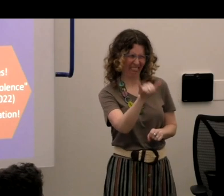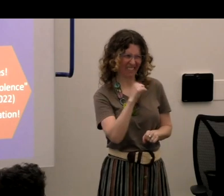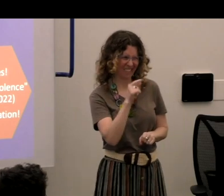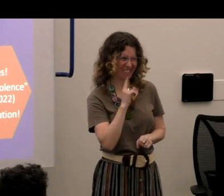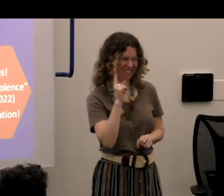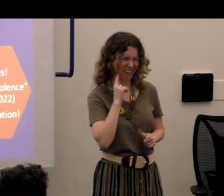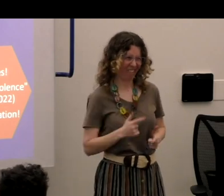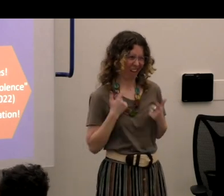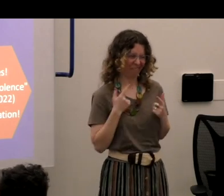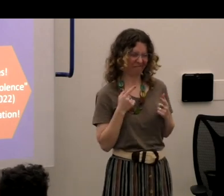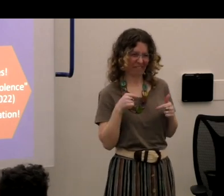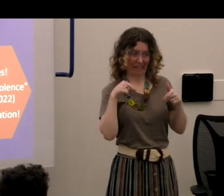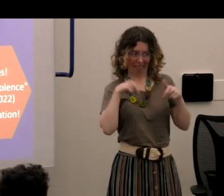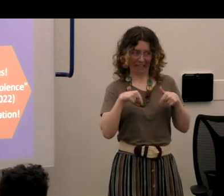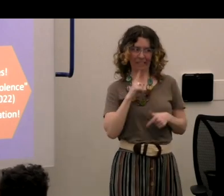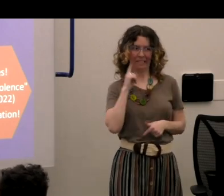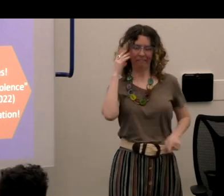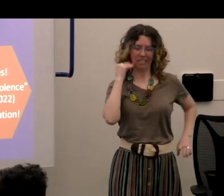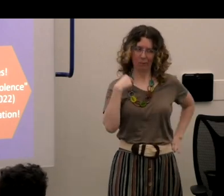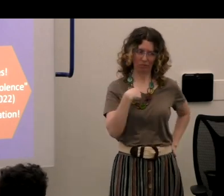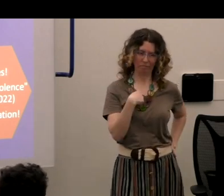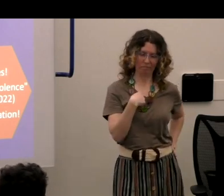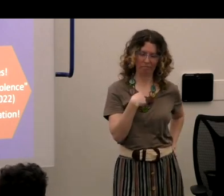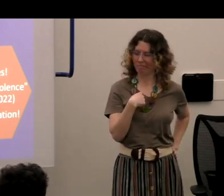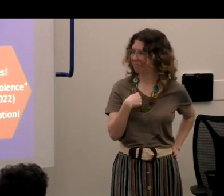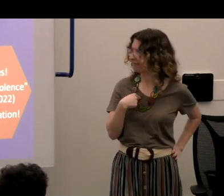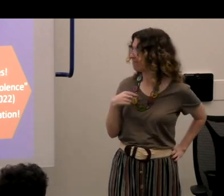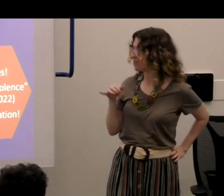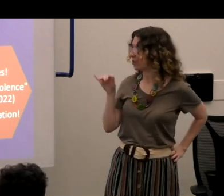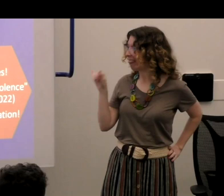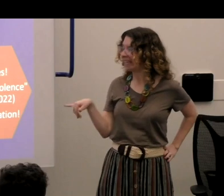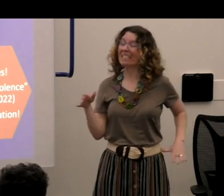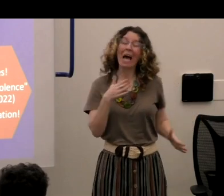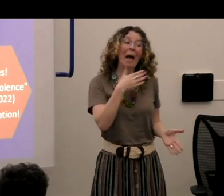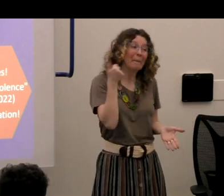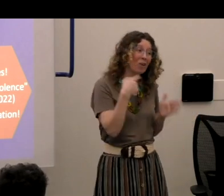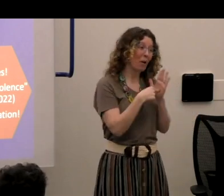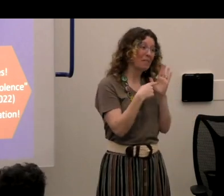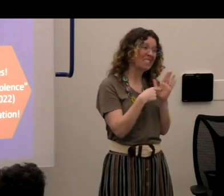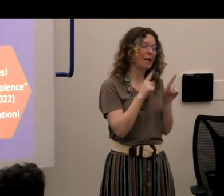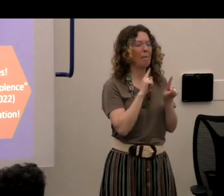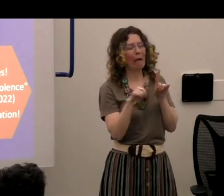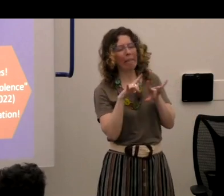They need to be in roles where they can say, hey, this is not deaf, this is not actual deaf life. I live the experience and this is what I've seen.